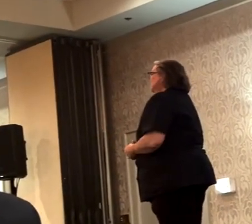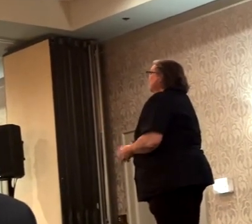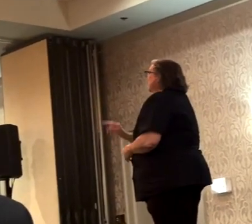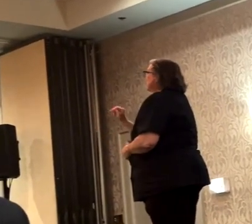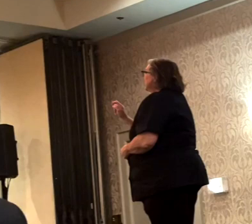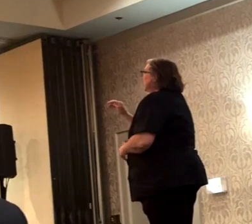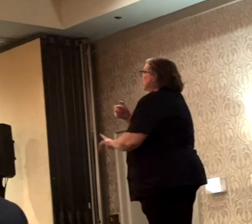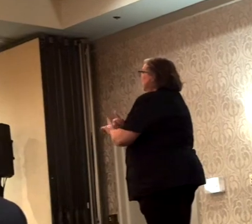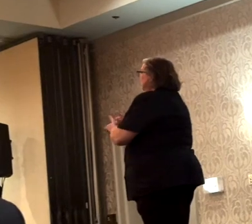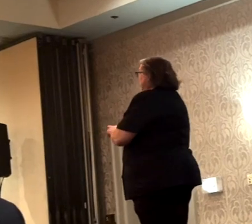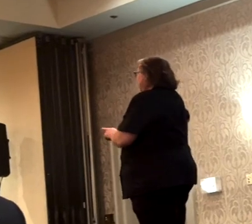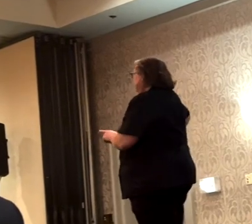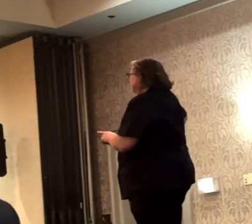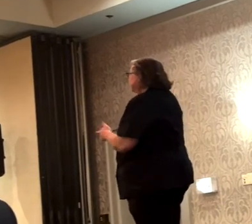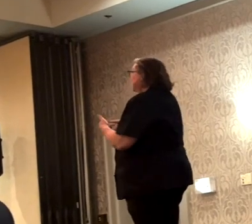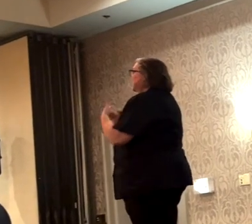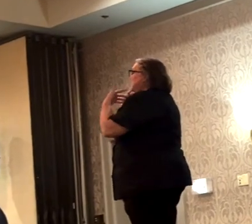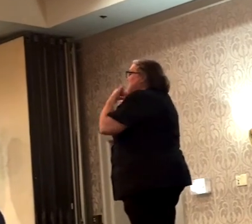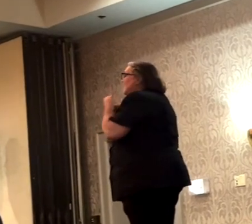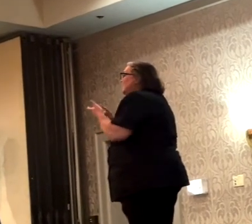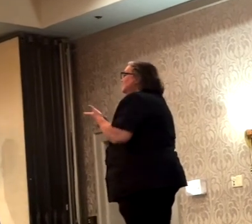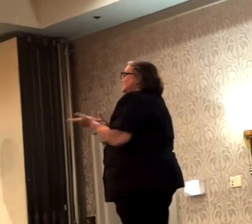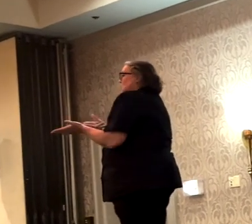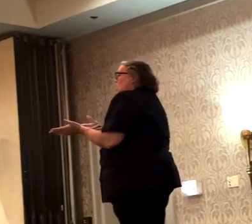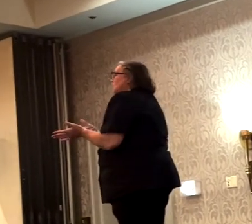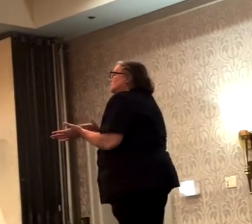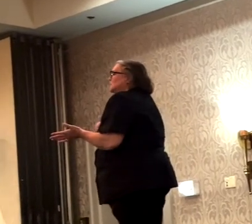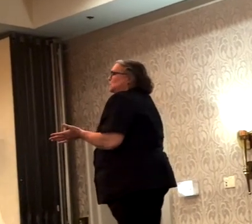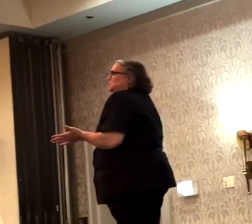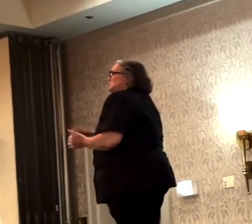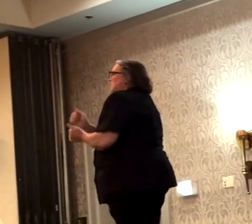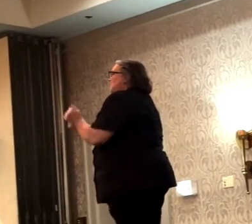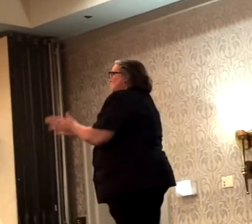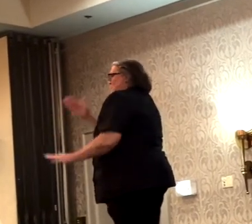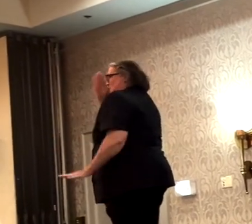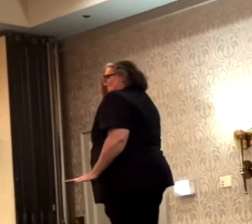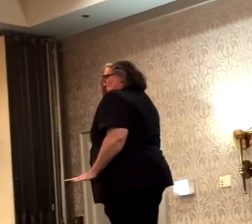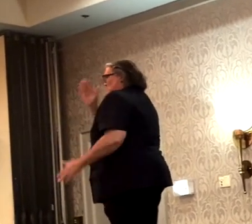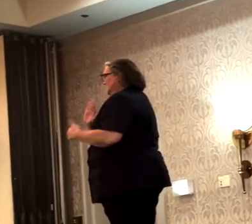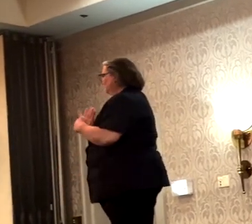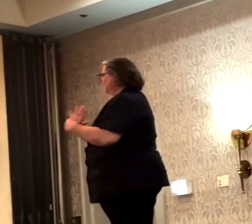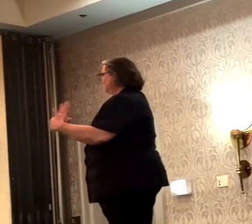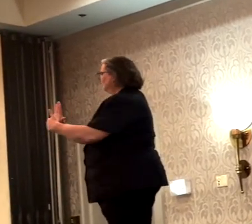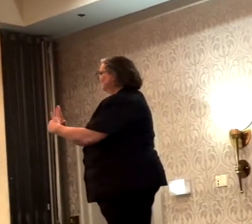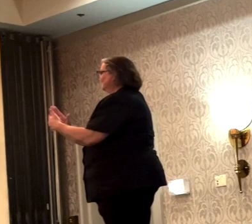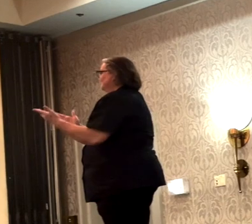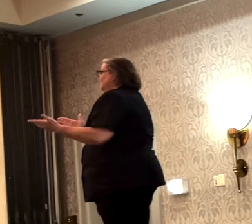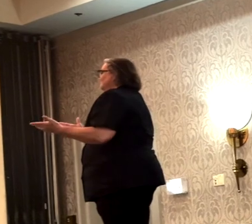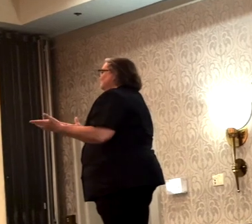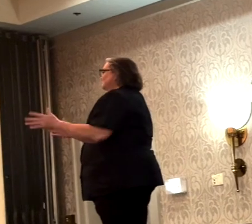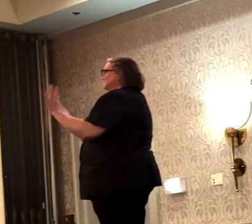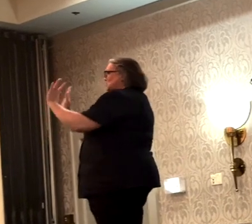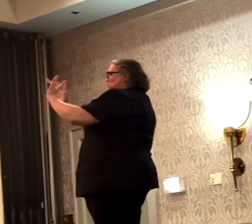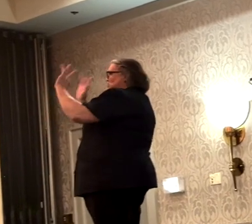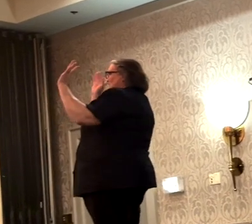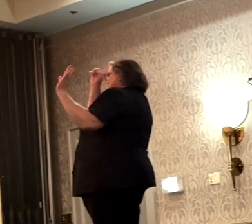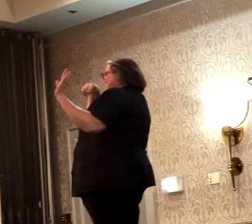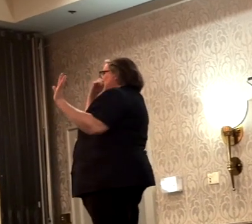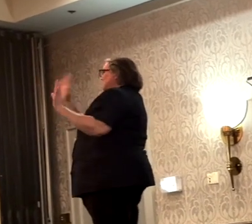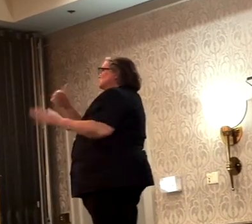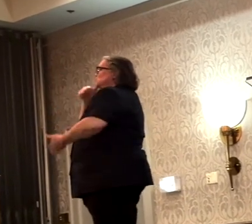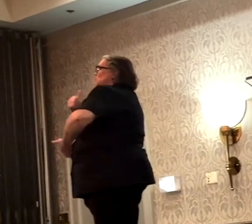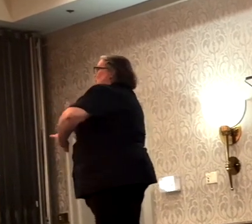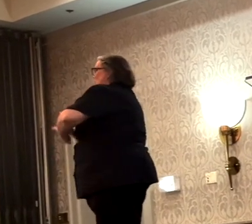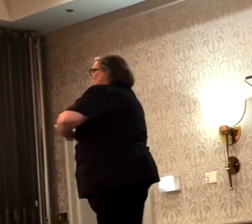Nettie's insight, values, and integrity are well known, and they are reflected in the shining face of her